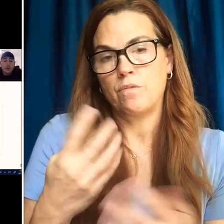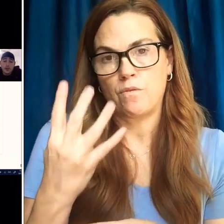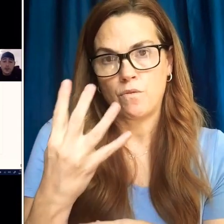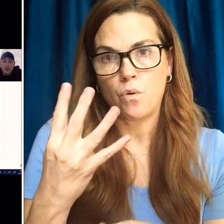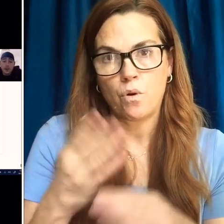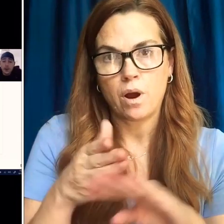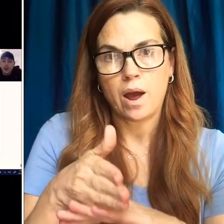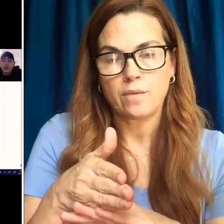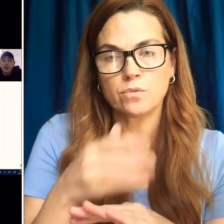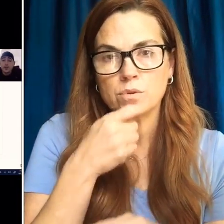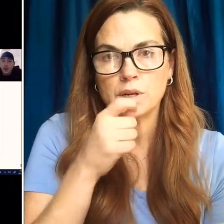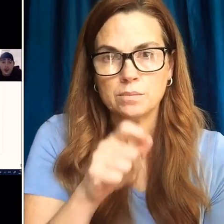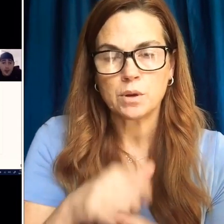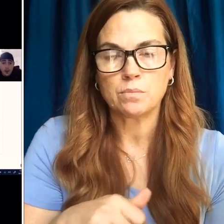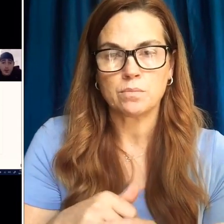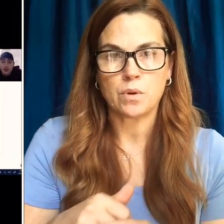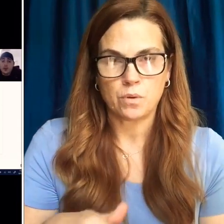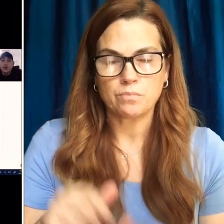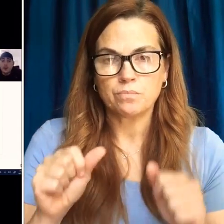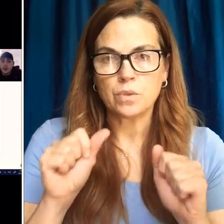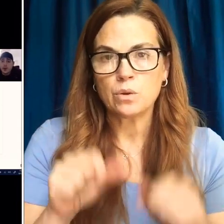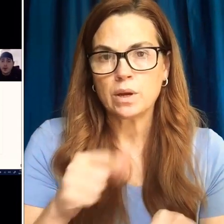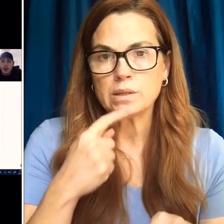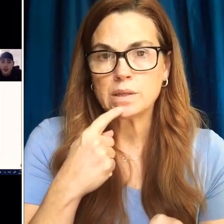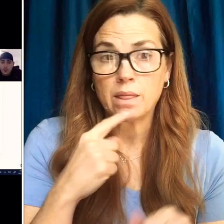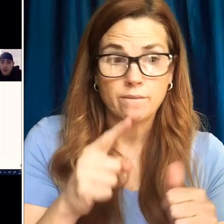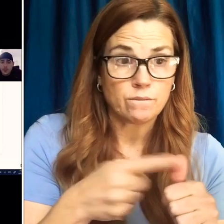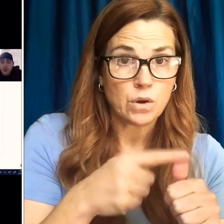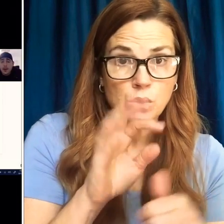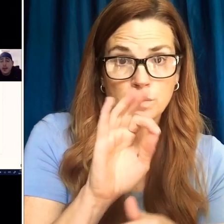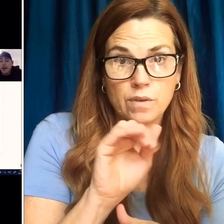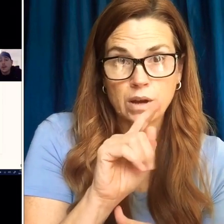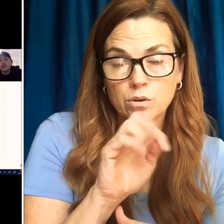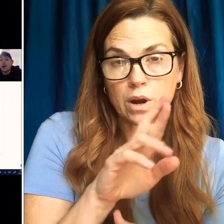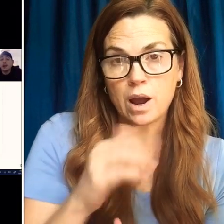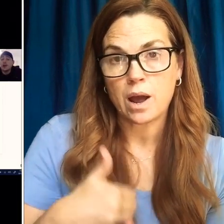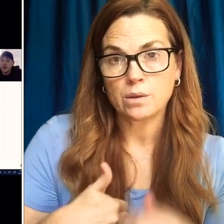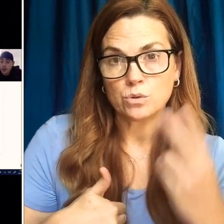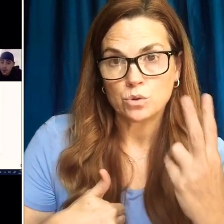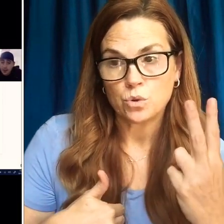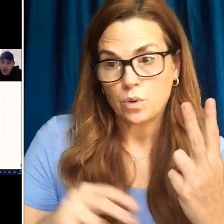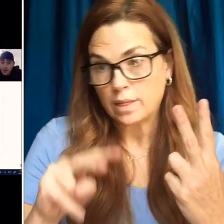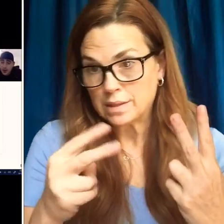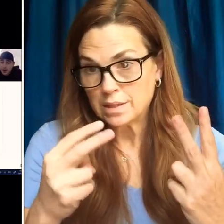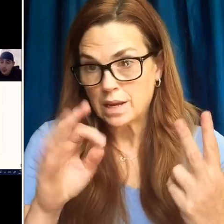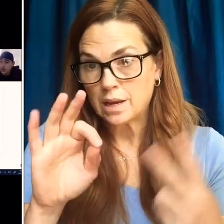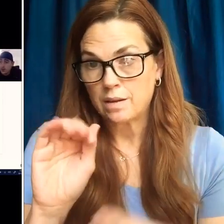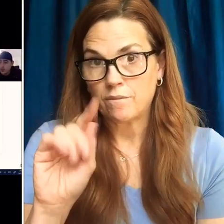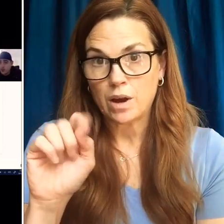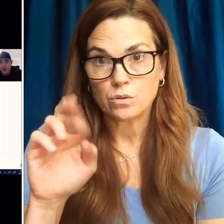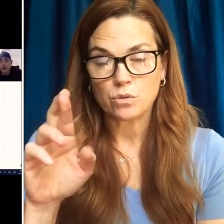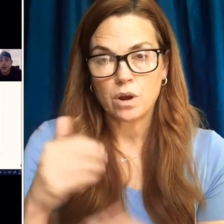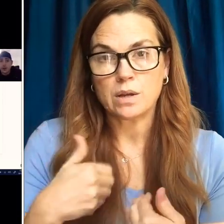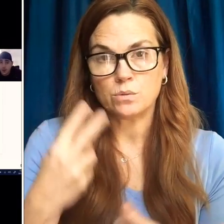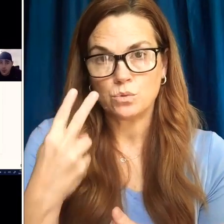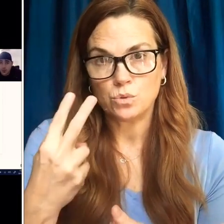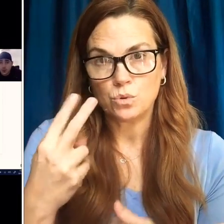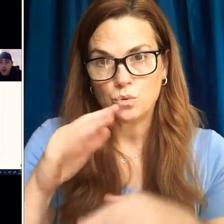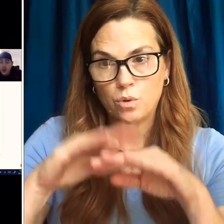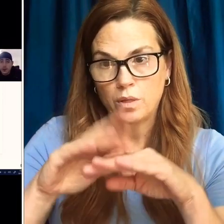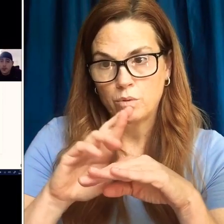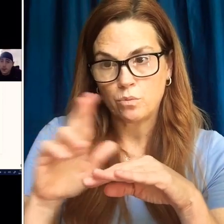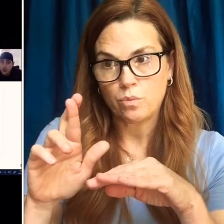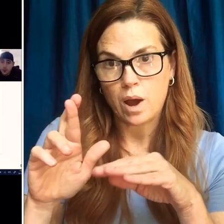you could say something like, my first factor has 2 digits to the right of my decimal, and then my second factor has 2 digits to the right of the